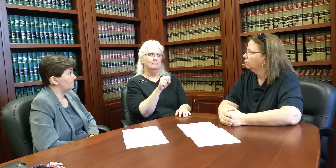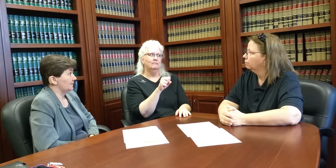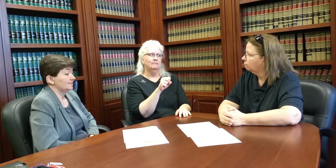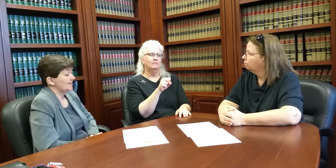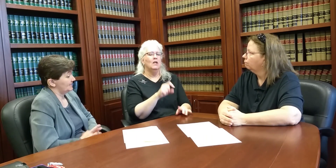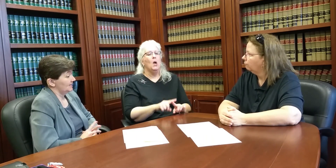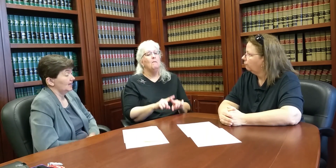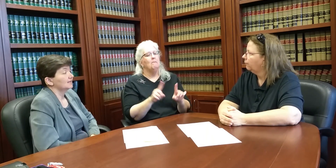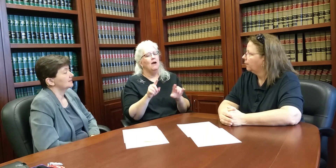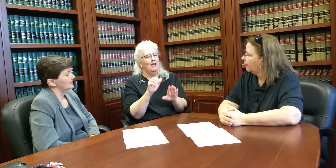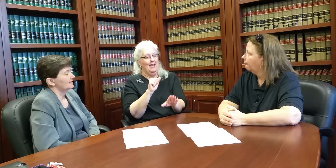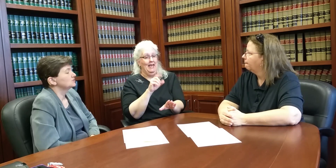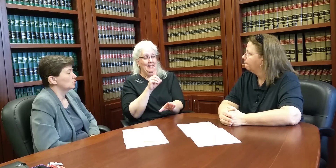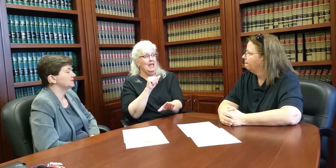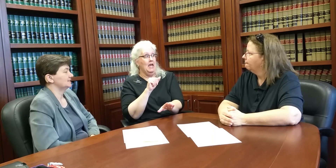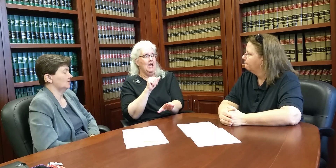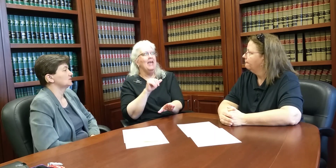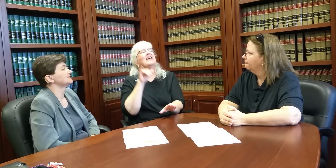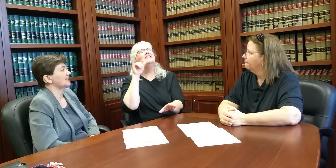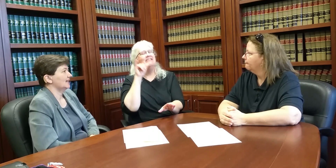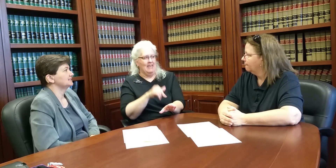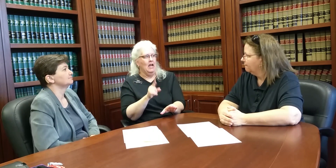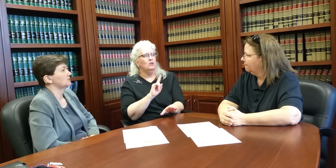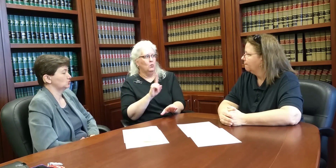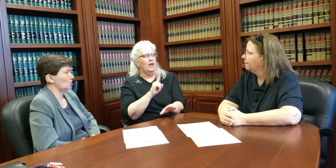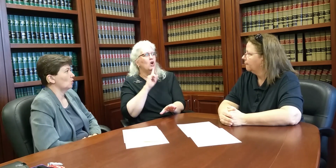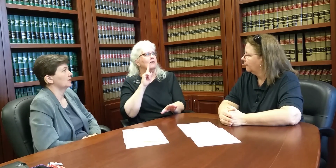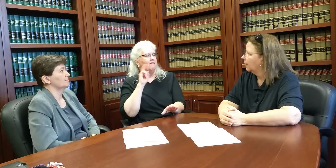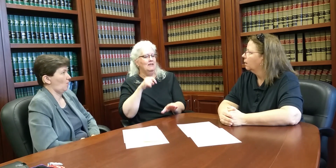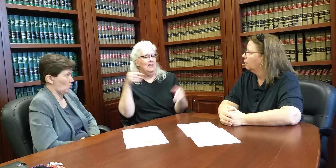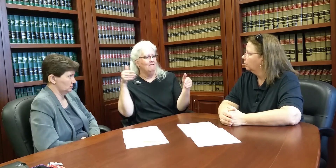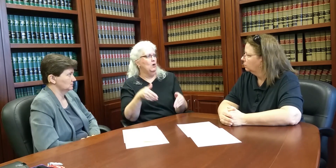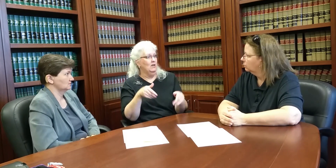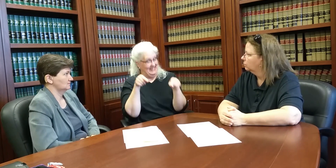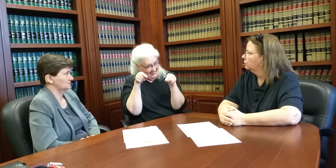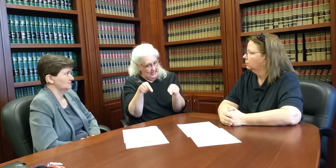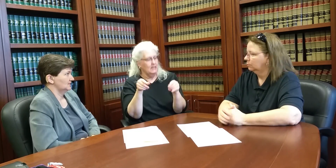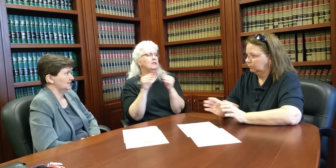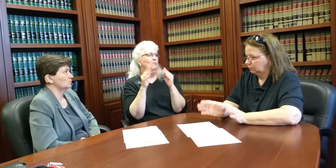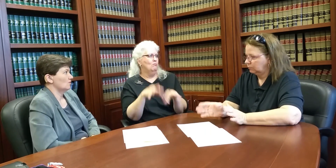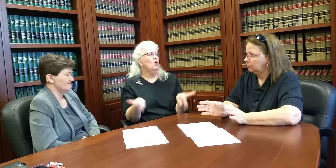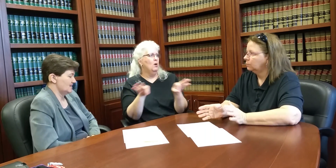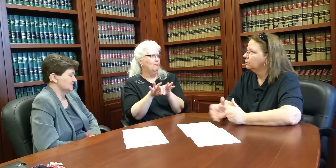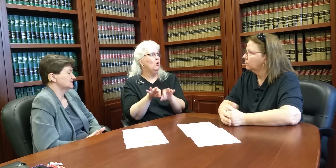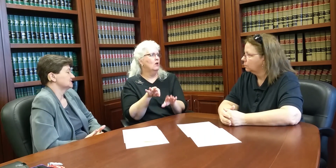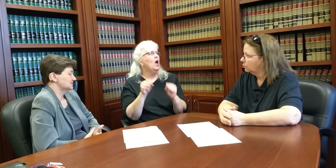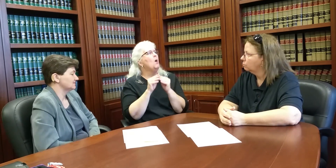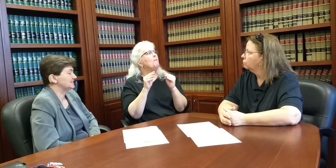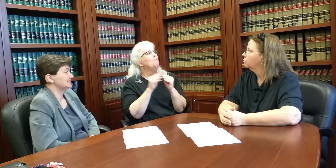but the ADA, that's what we need to focus. That is much more important. It's more advanced. It's